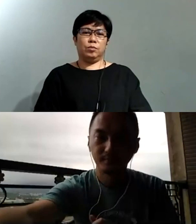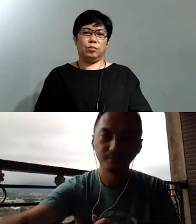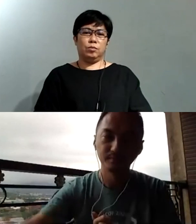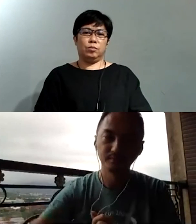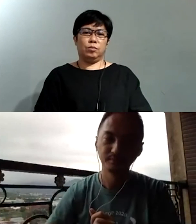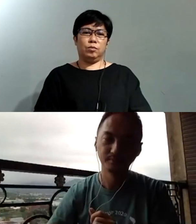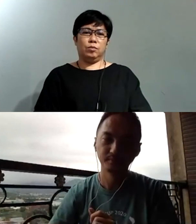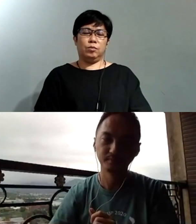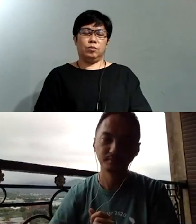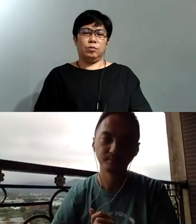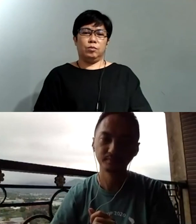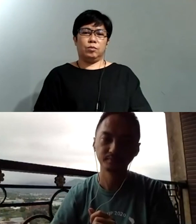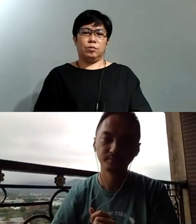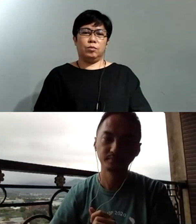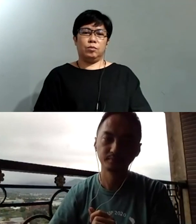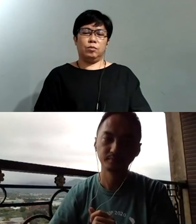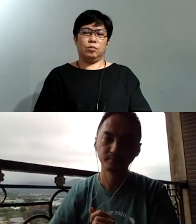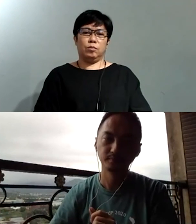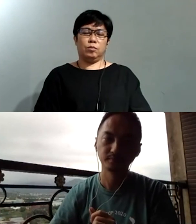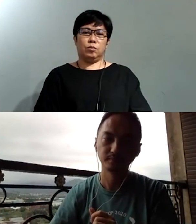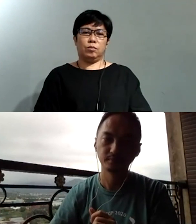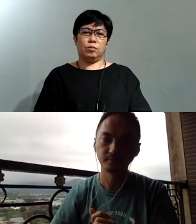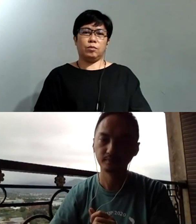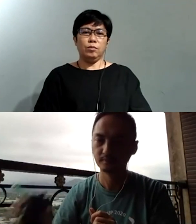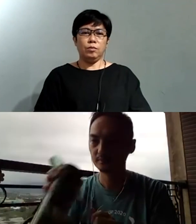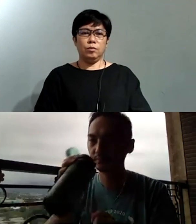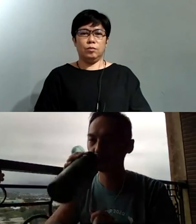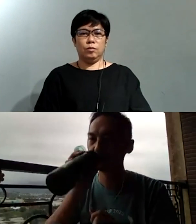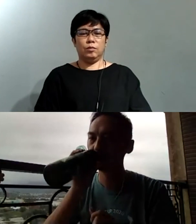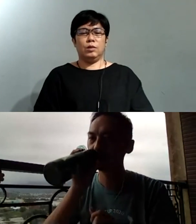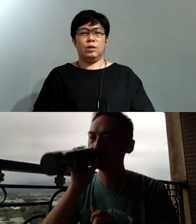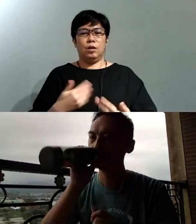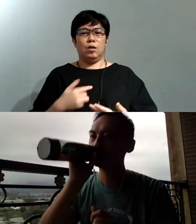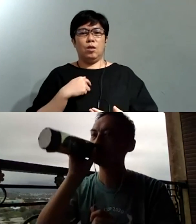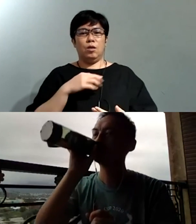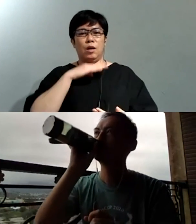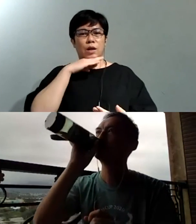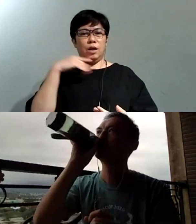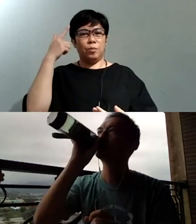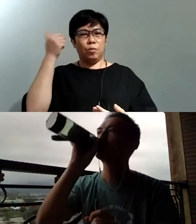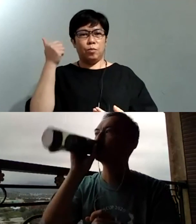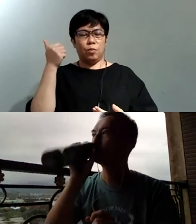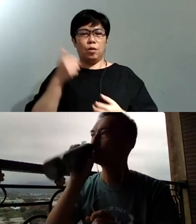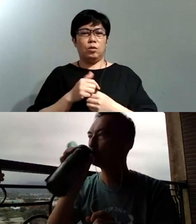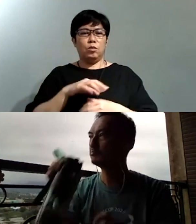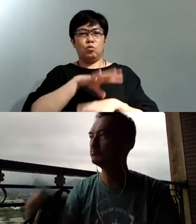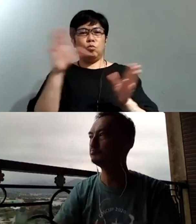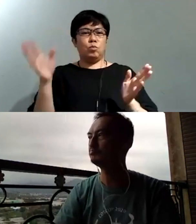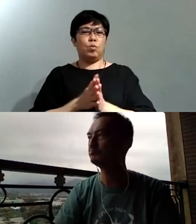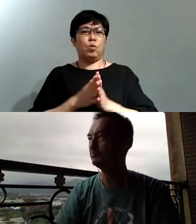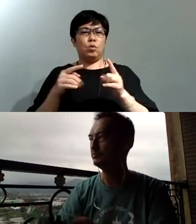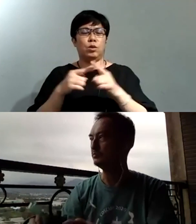I would say that I hope that all people can have a kind of empathetic understanding on each